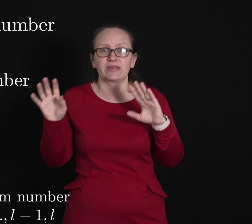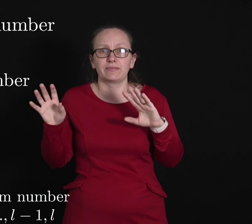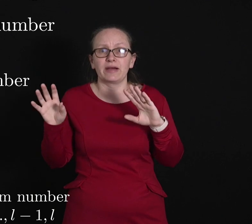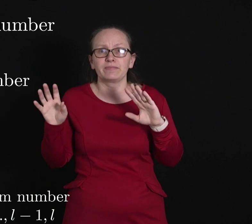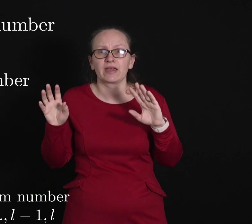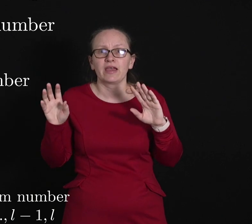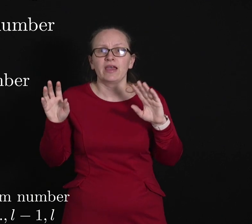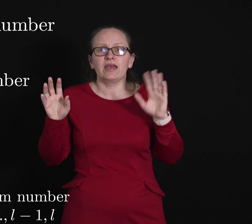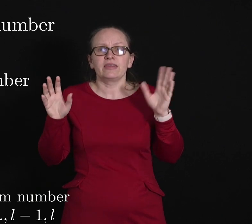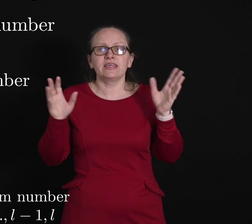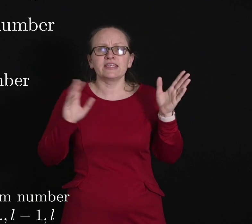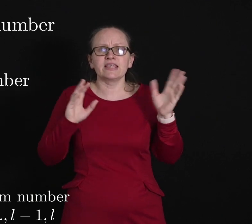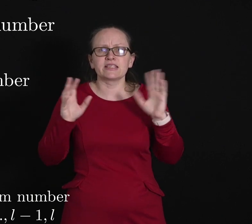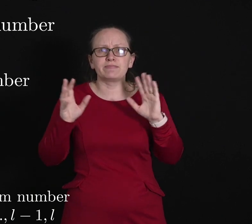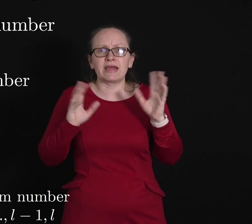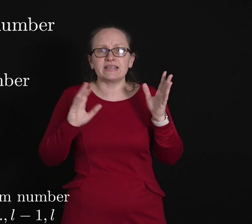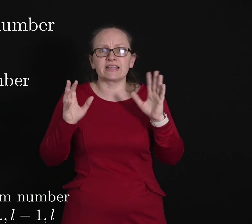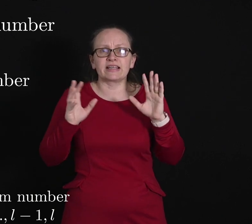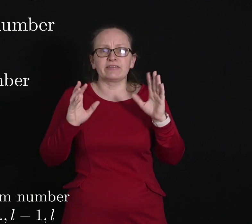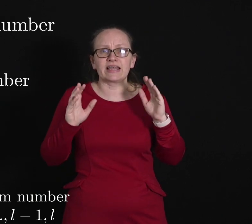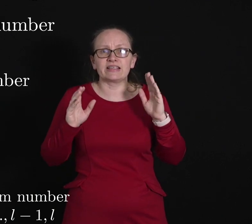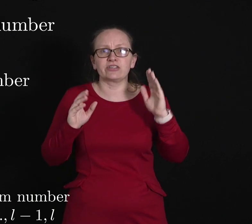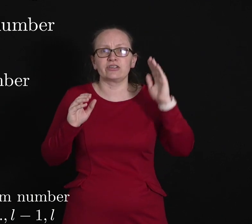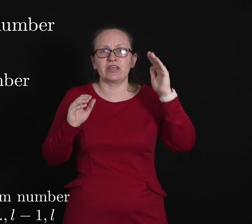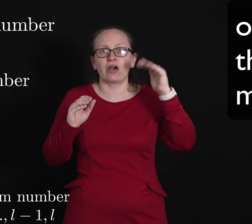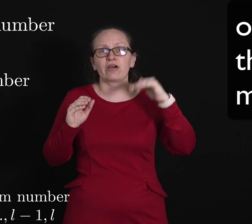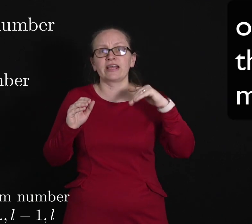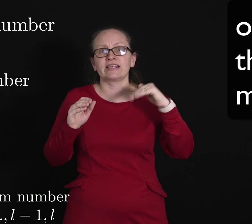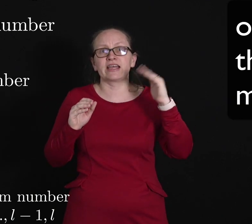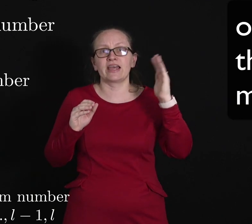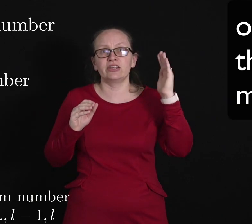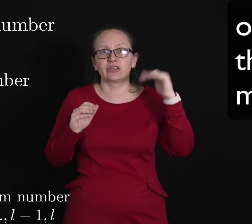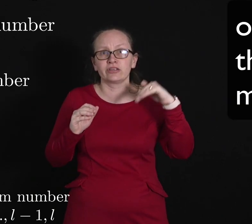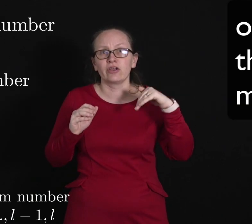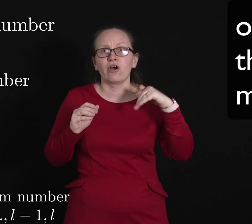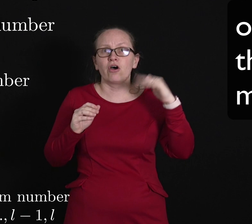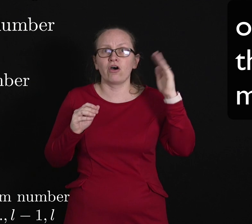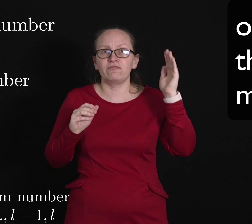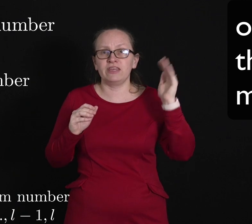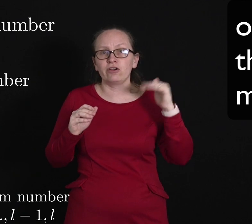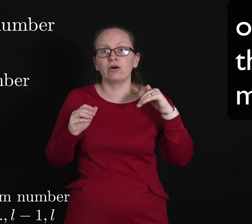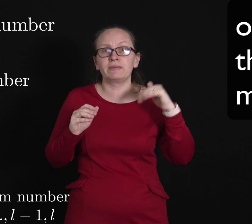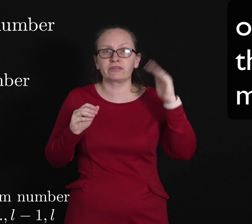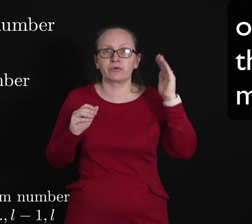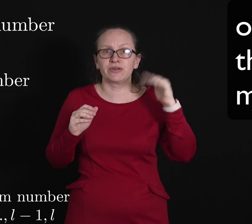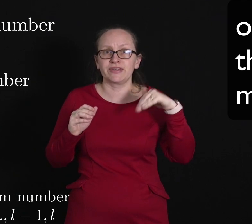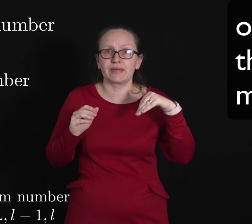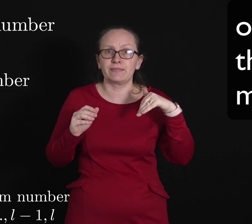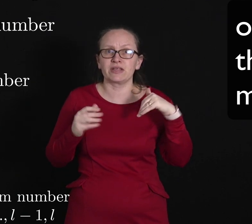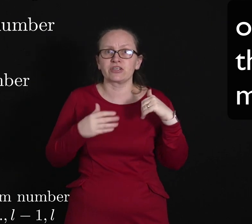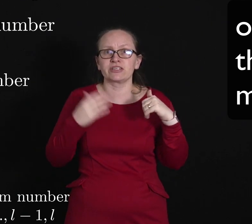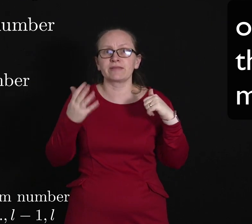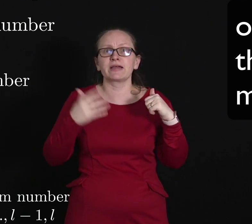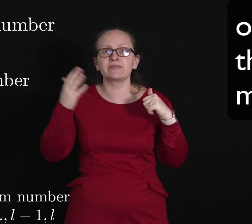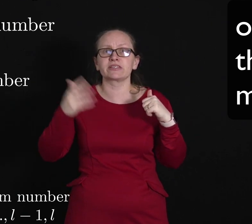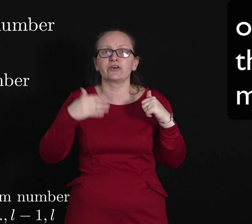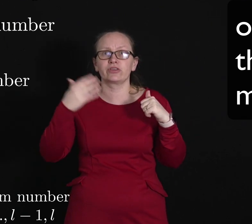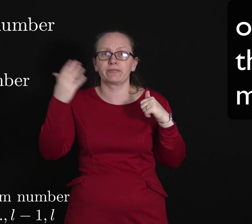number. This is basically related to the orientation of the orbital quantum number. So sometimes it's called the